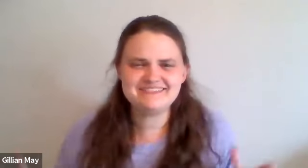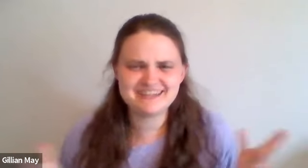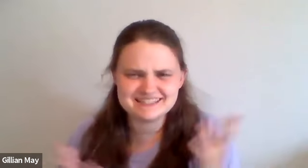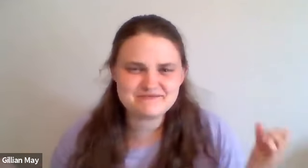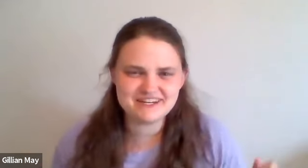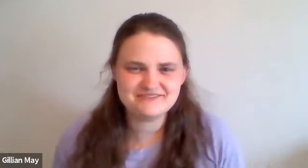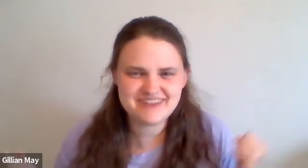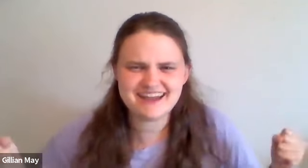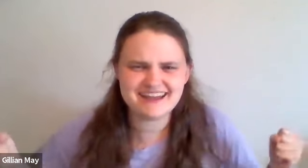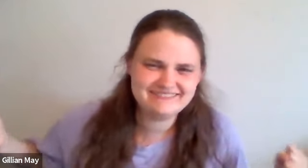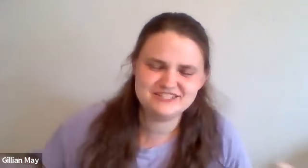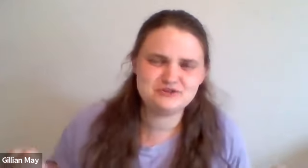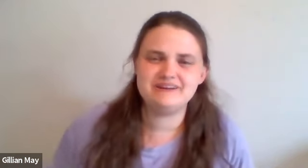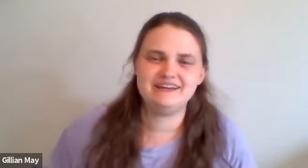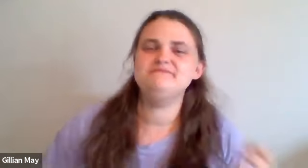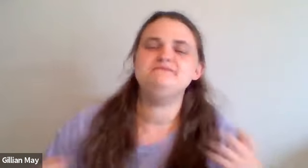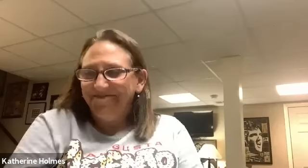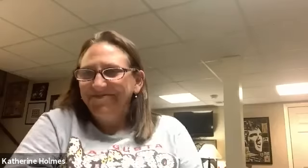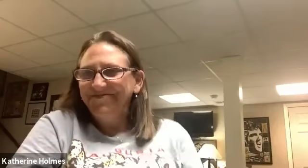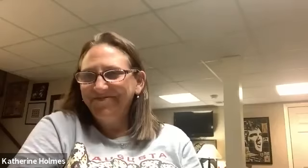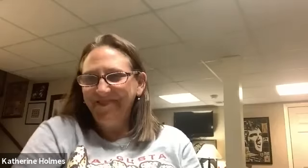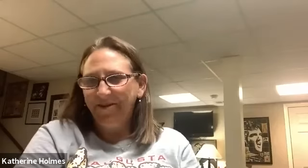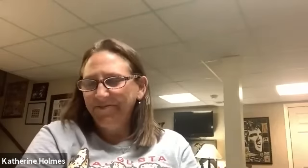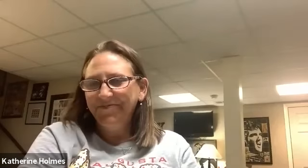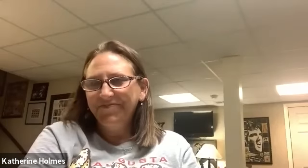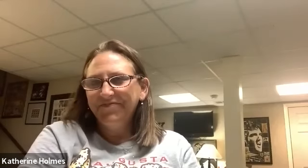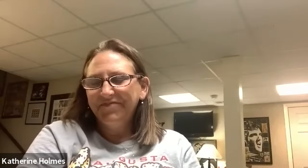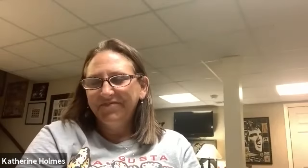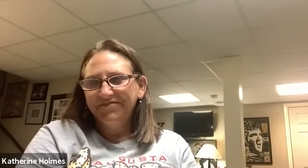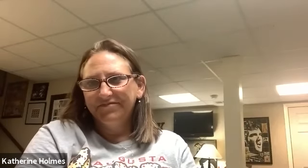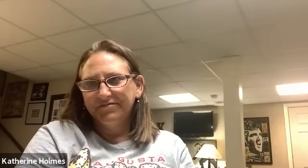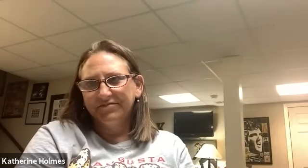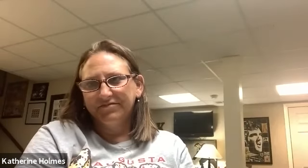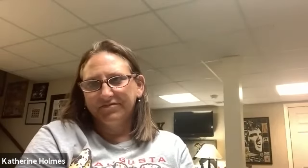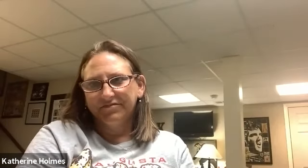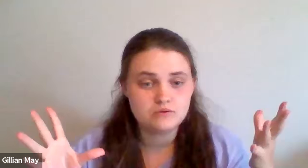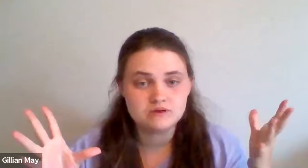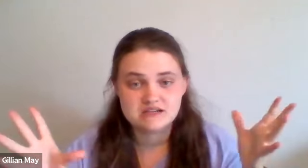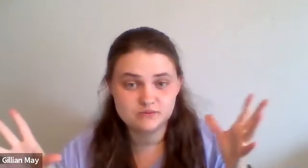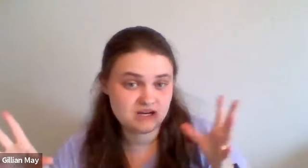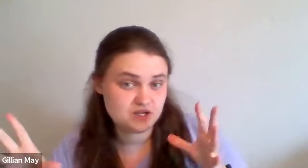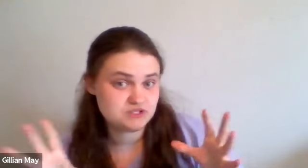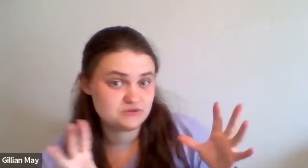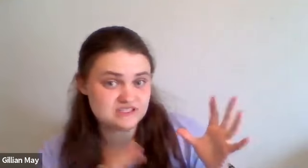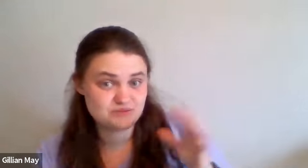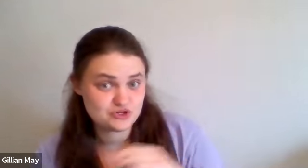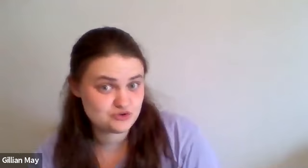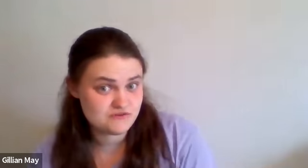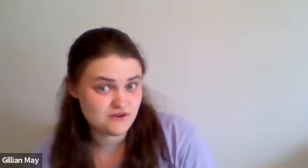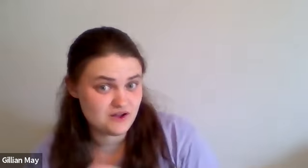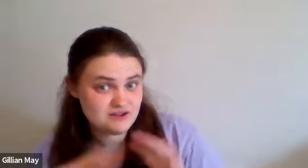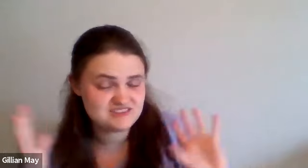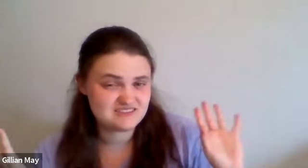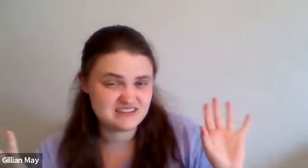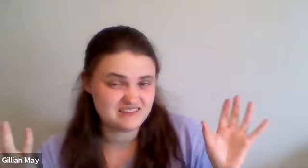that excitement of yay, enjoying. Yeah. So would you guys so is everybody good with doing some more true or false? You